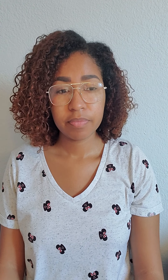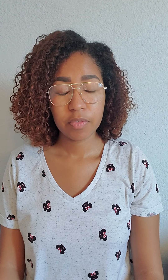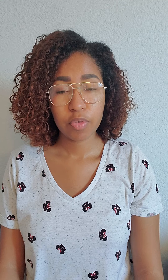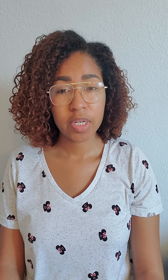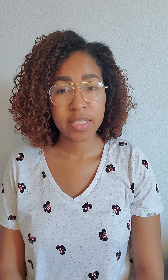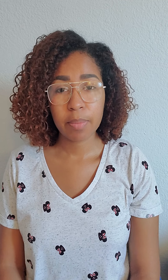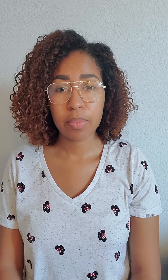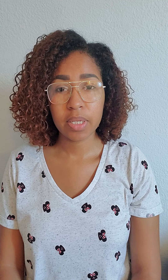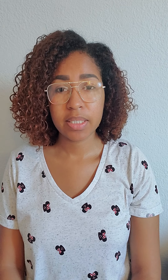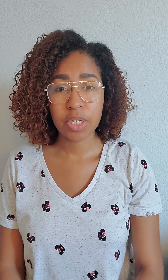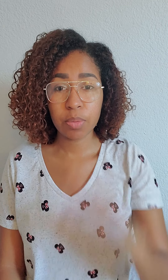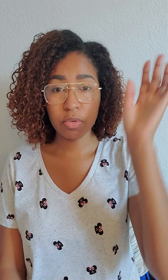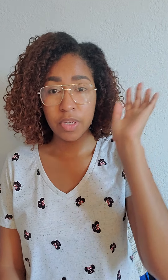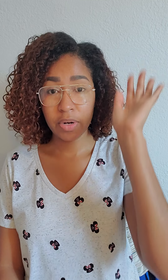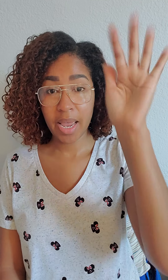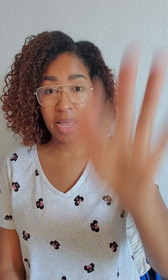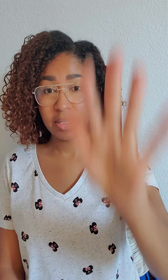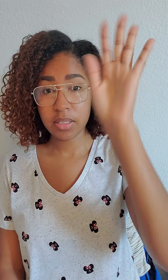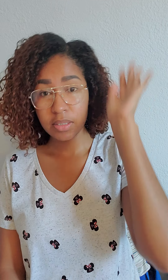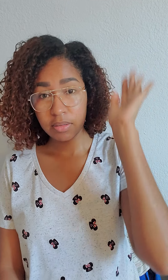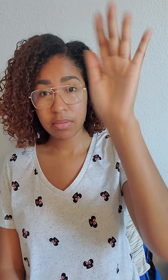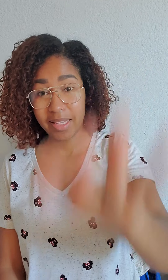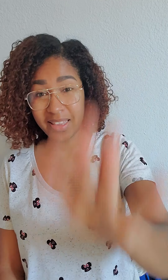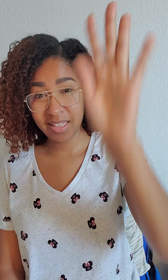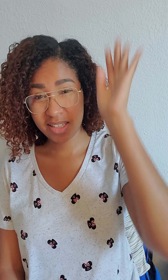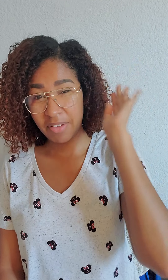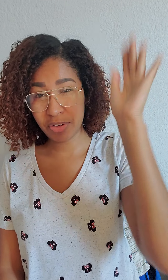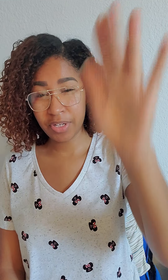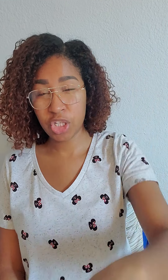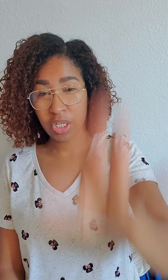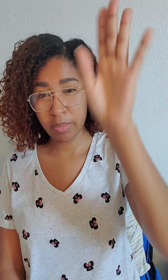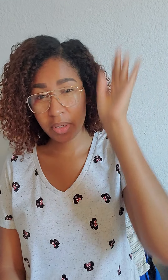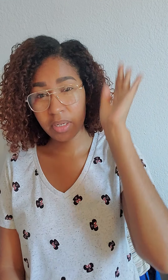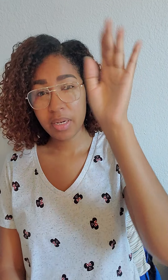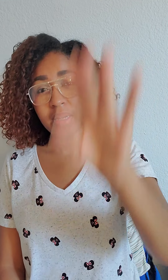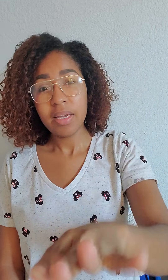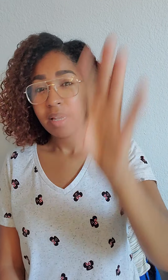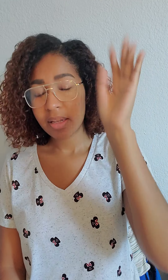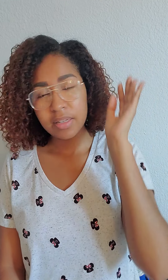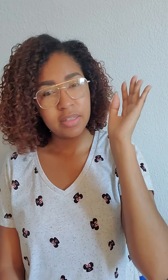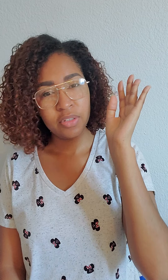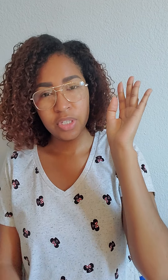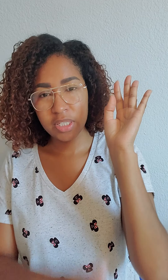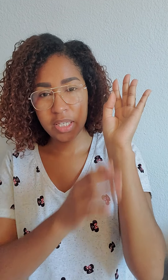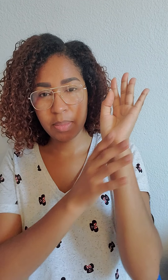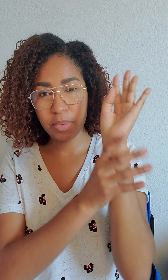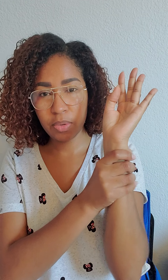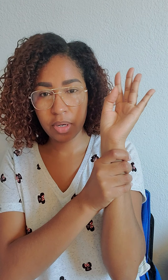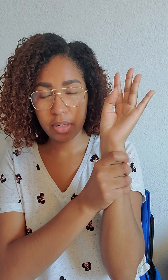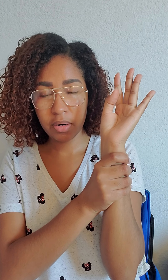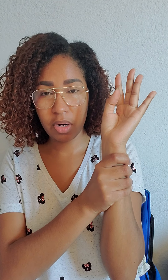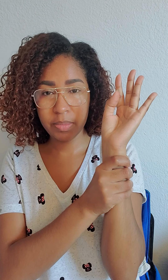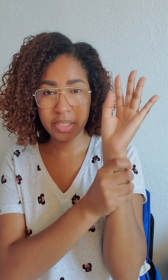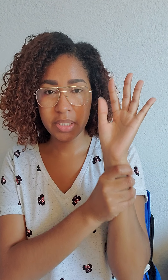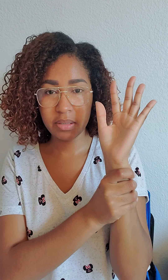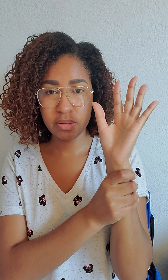for example, let's say you're moving your hand like this after each number. You need to keep your arm still,